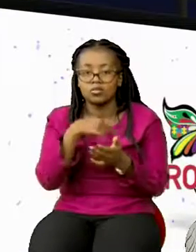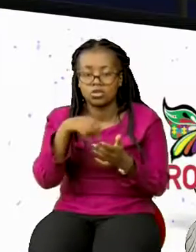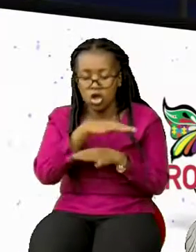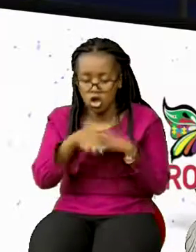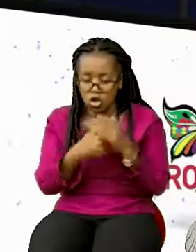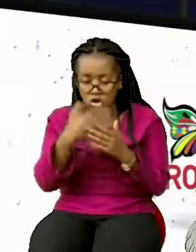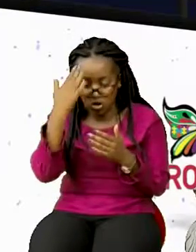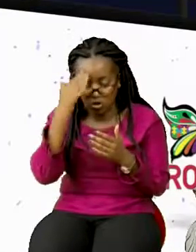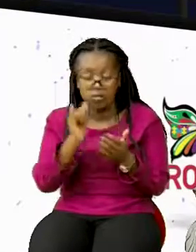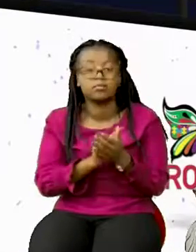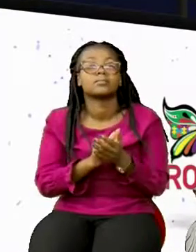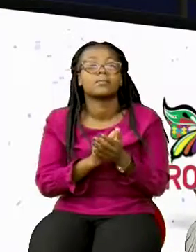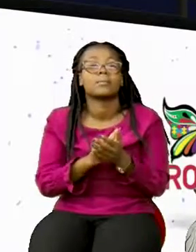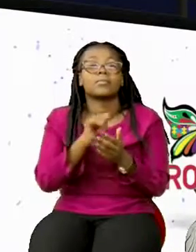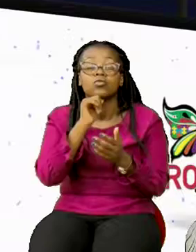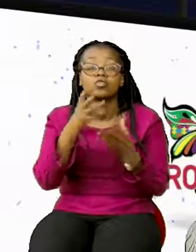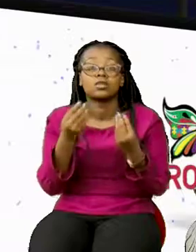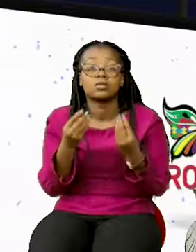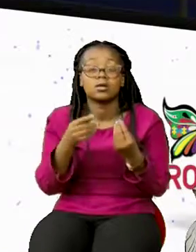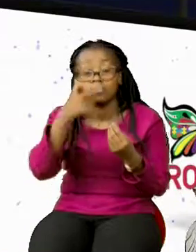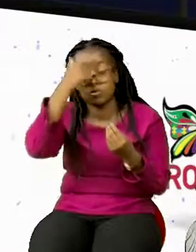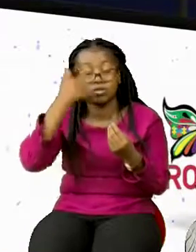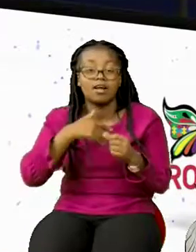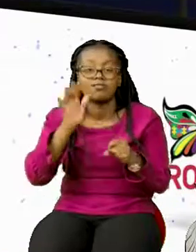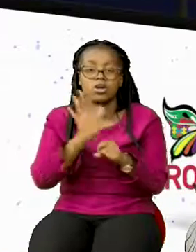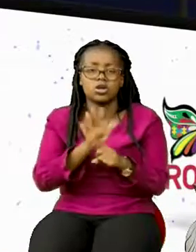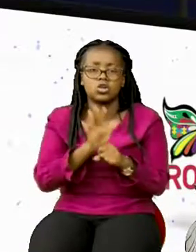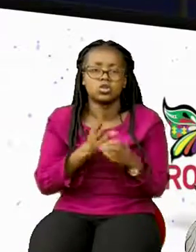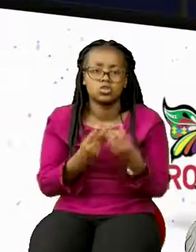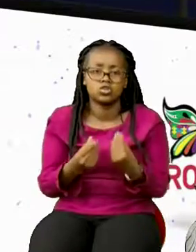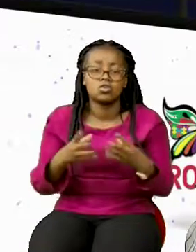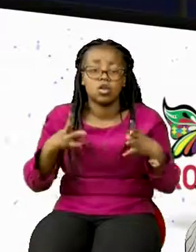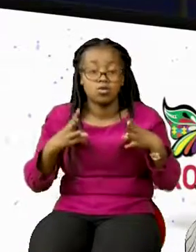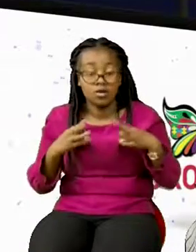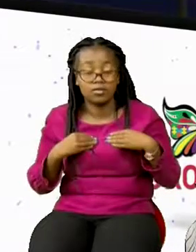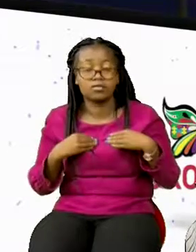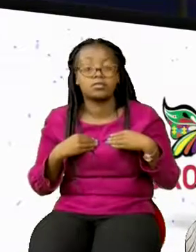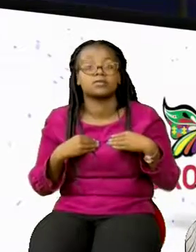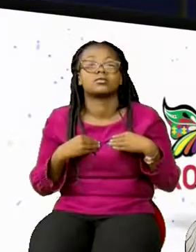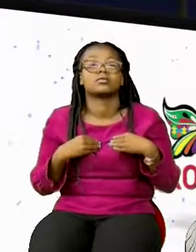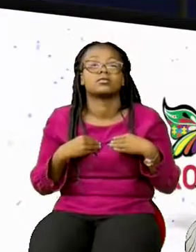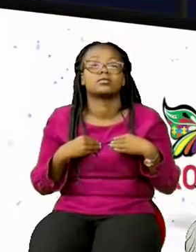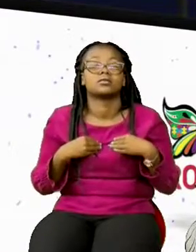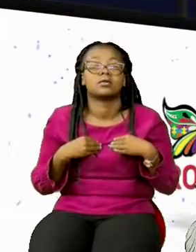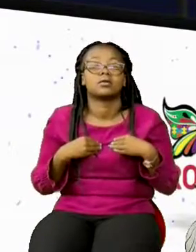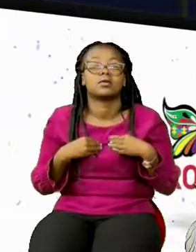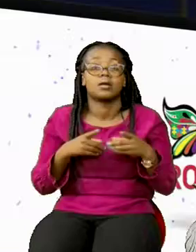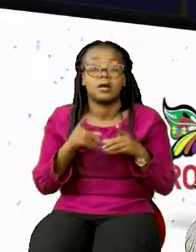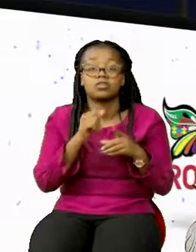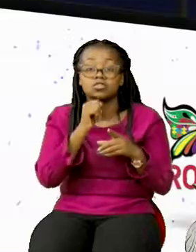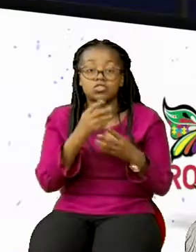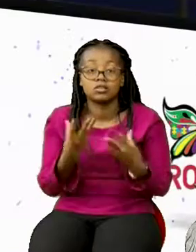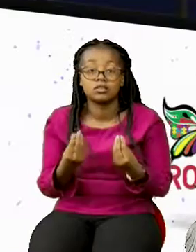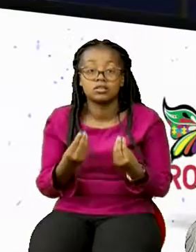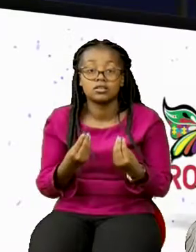know it. It is not an easy road because you have a lot to deal with, you have a lot to accept. The journey is never